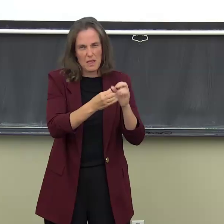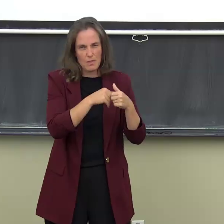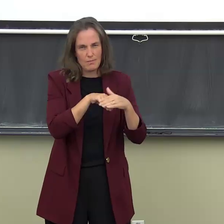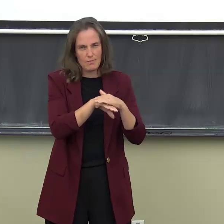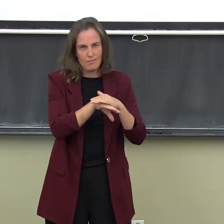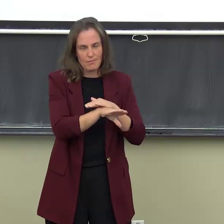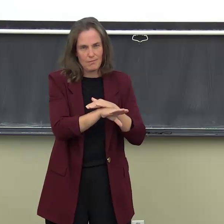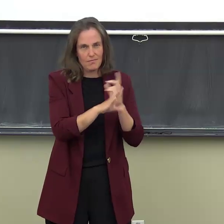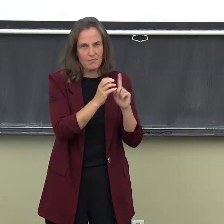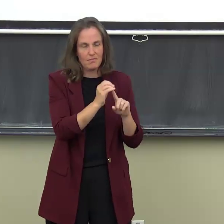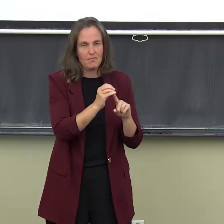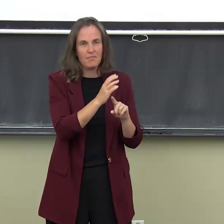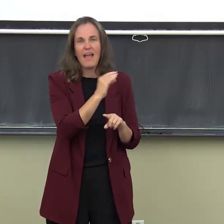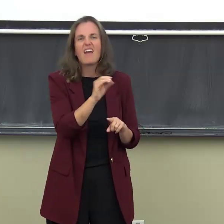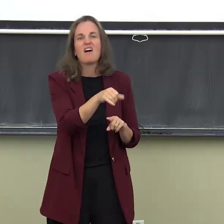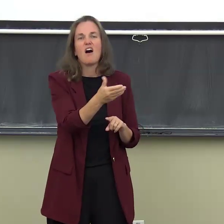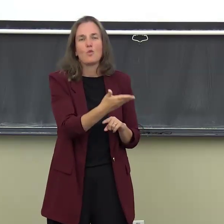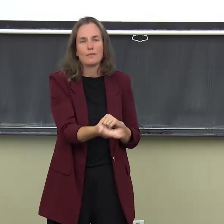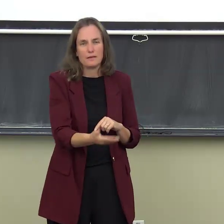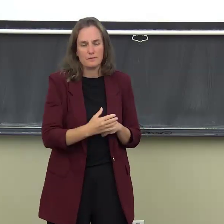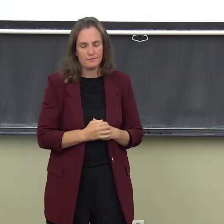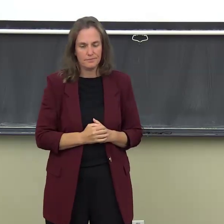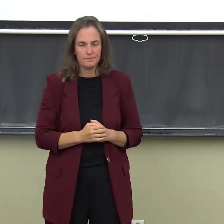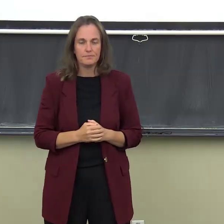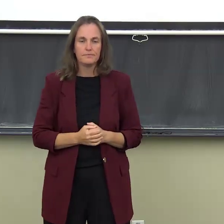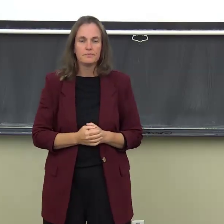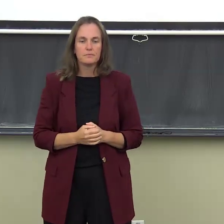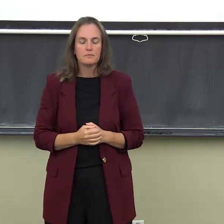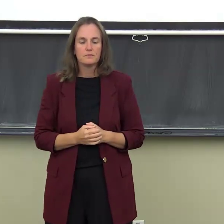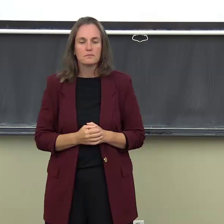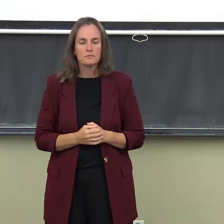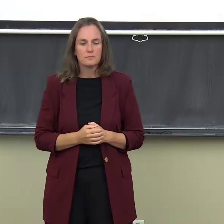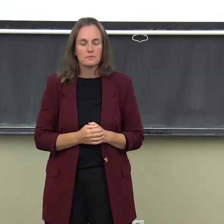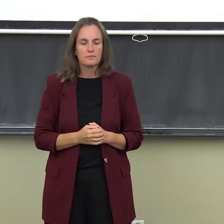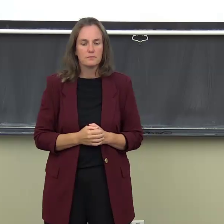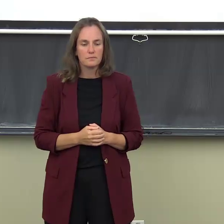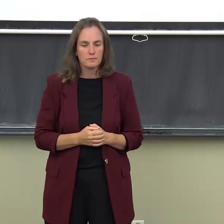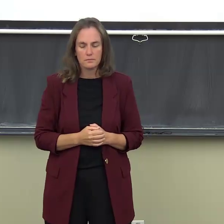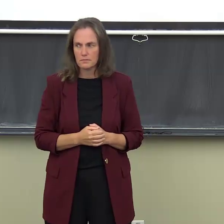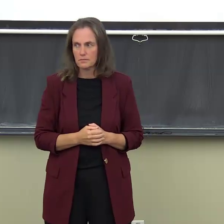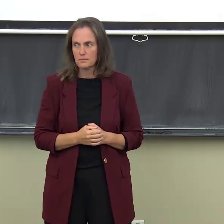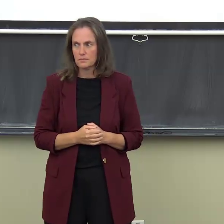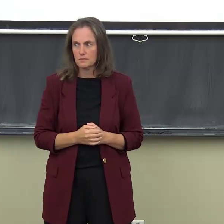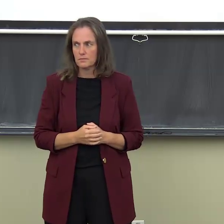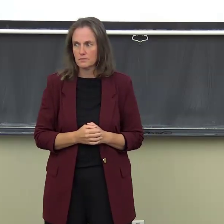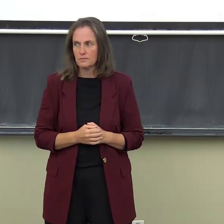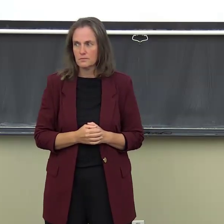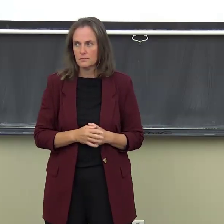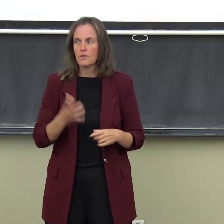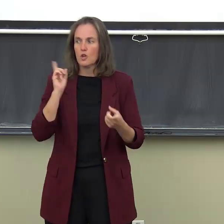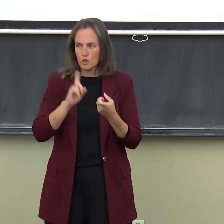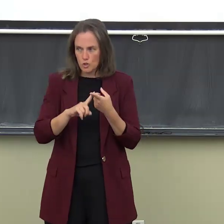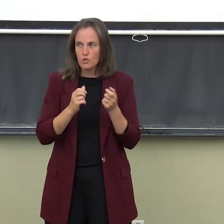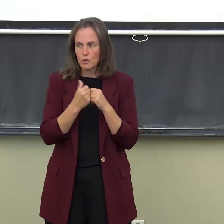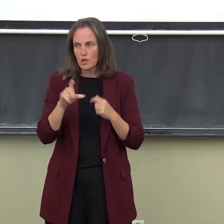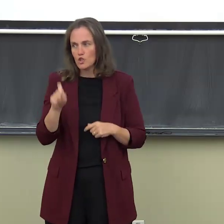and other things to our students and student workers. And I also feel